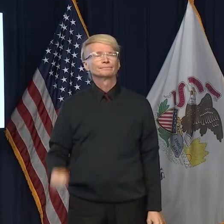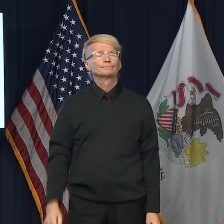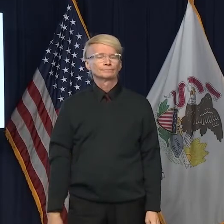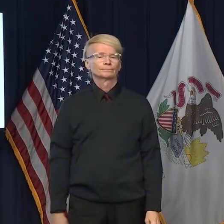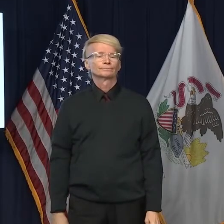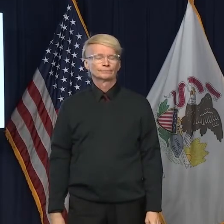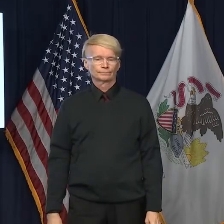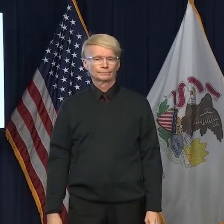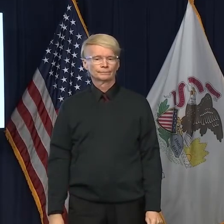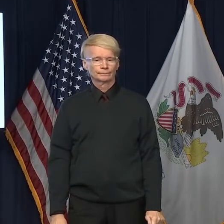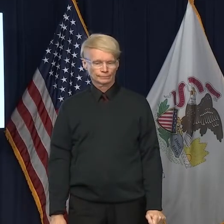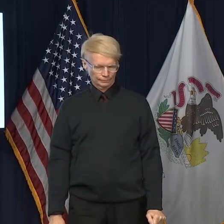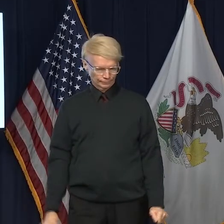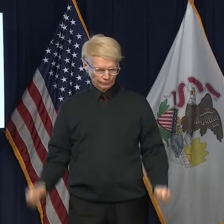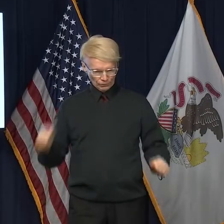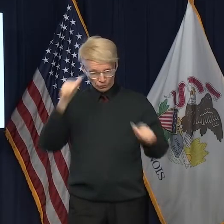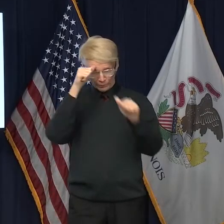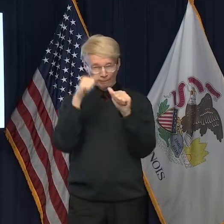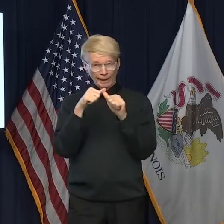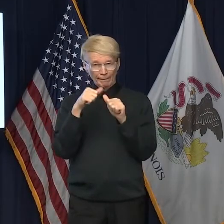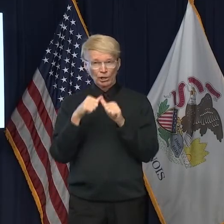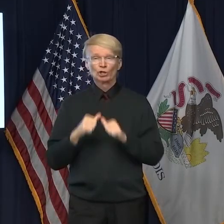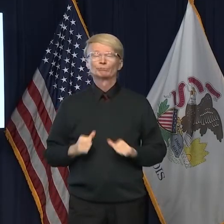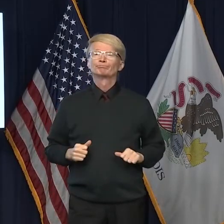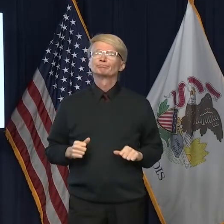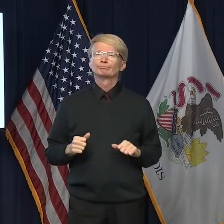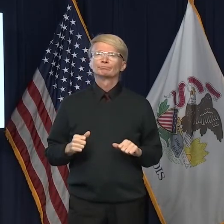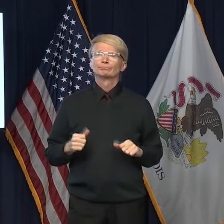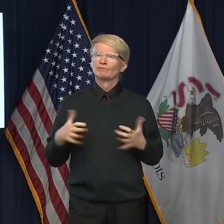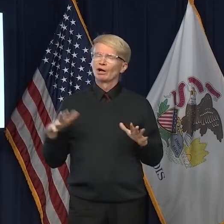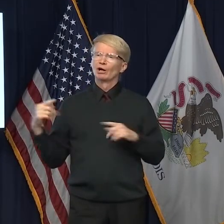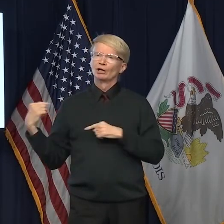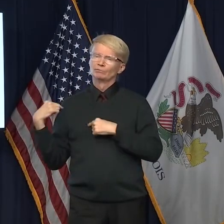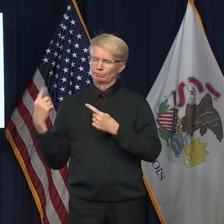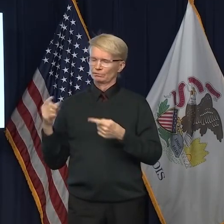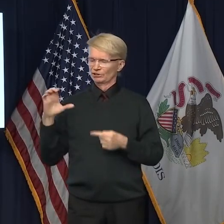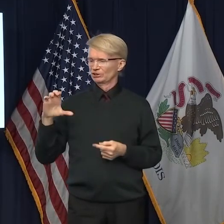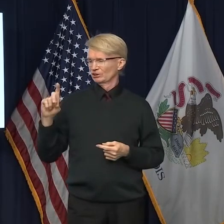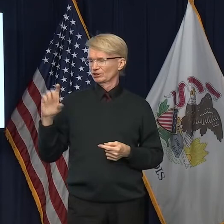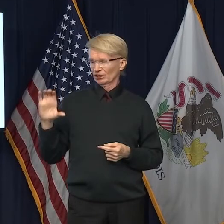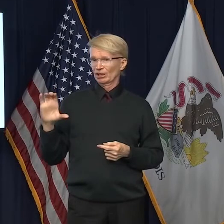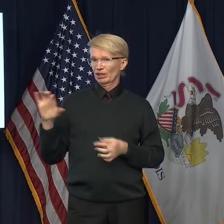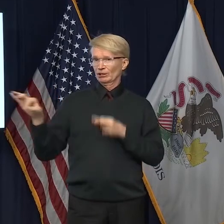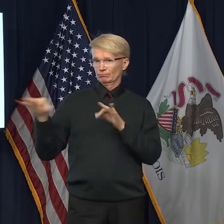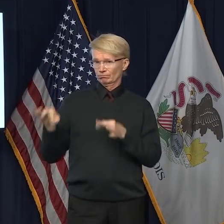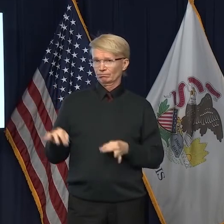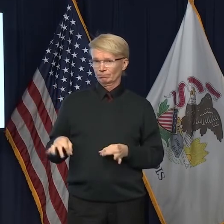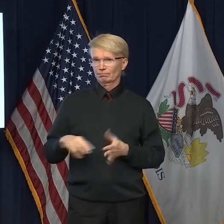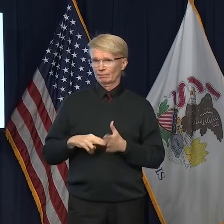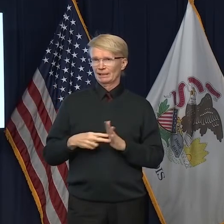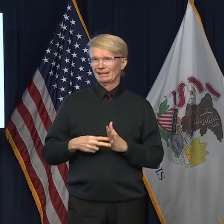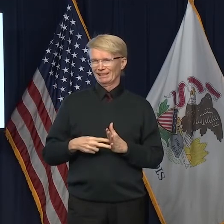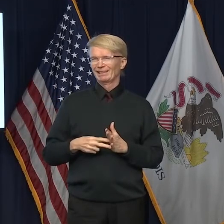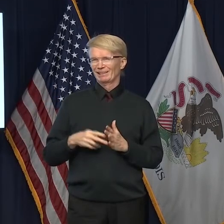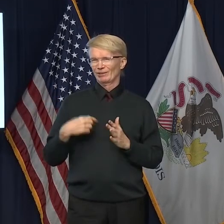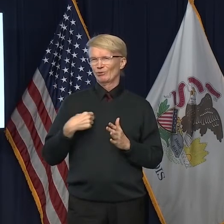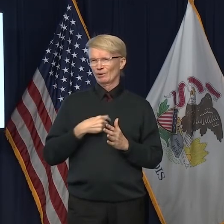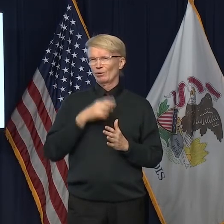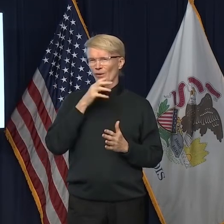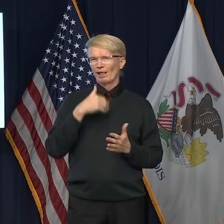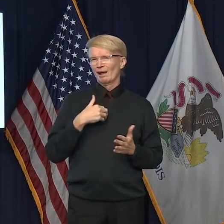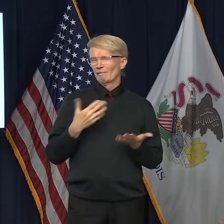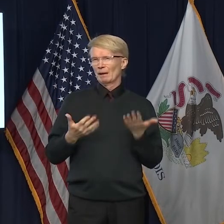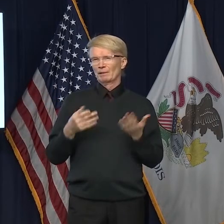Remember that by virtue of what we've seen so far from the CDC, we are likely to see hundreds of thousands of